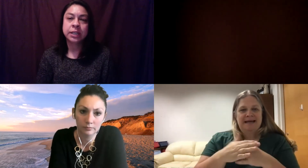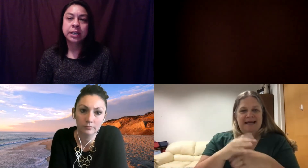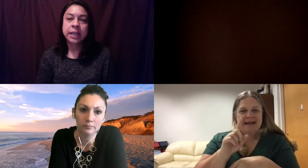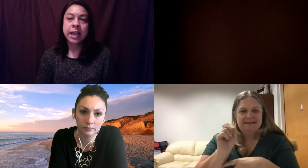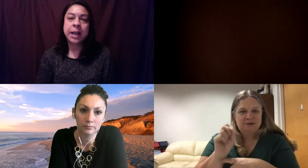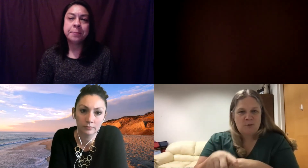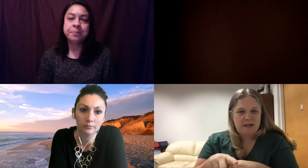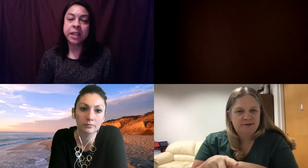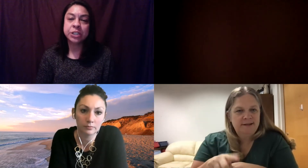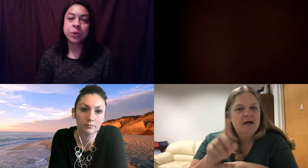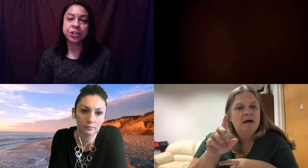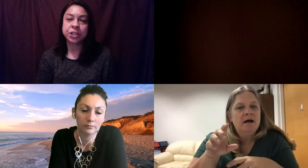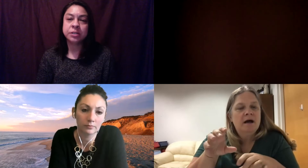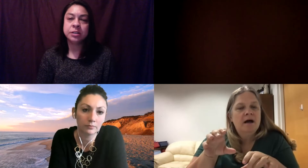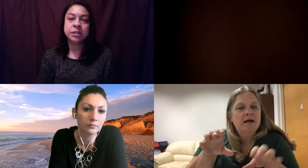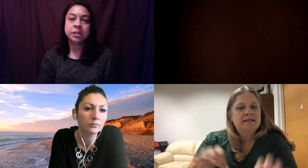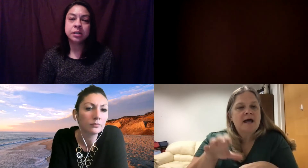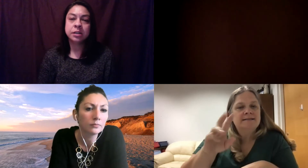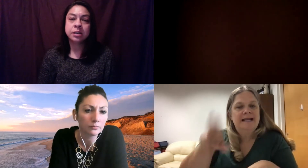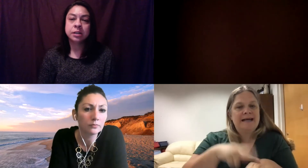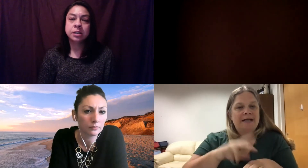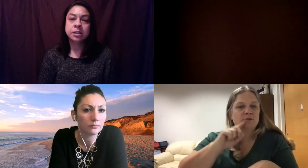issues. Next question.